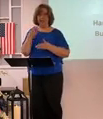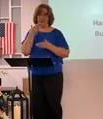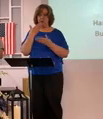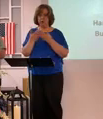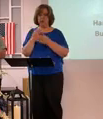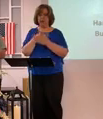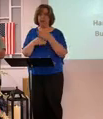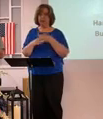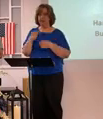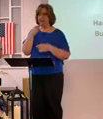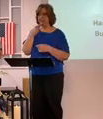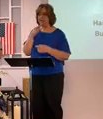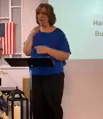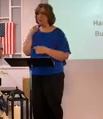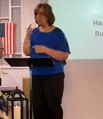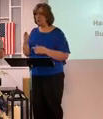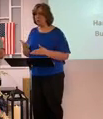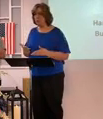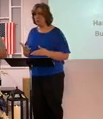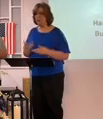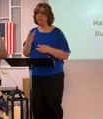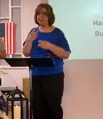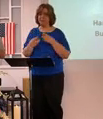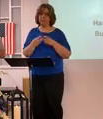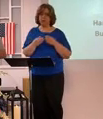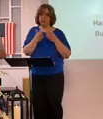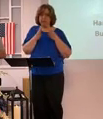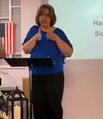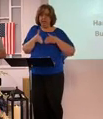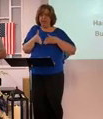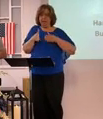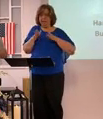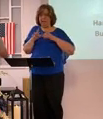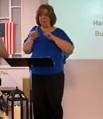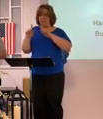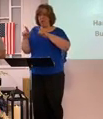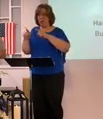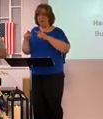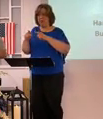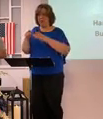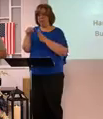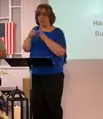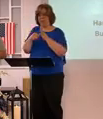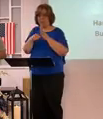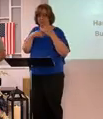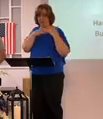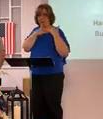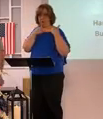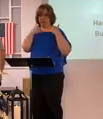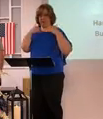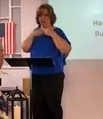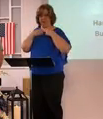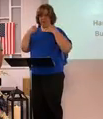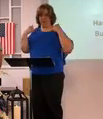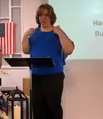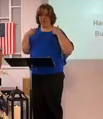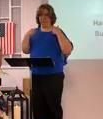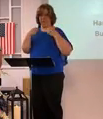know, it was so hard to just let him go and know that they're going to cut his chest open and redo his heart and everything.